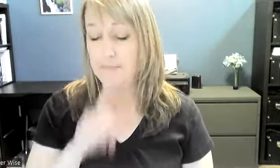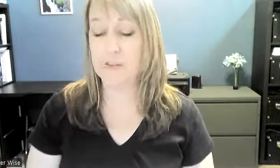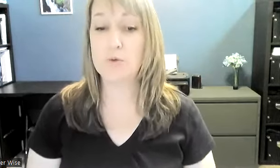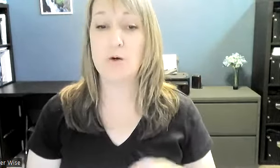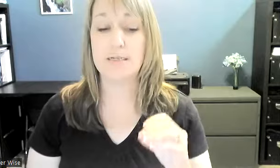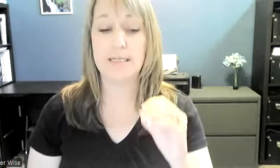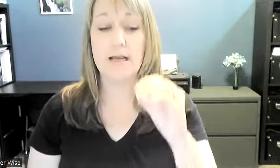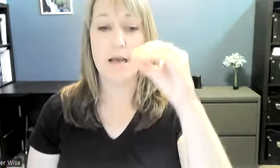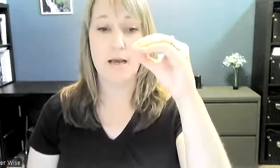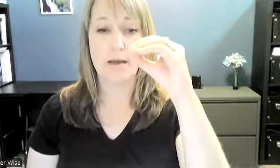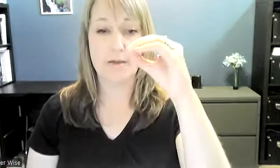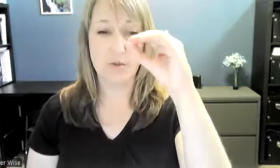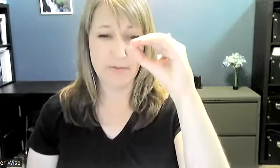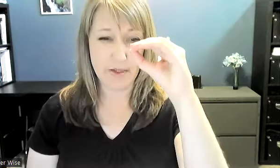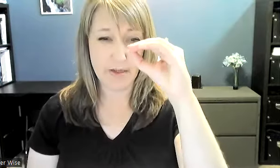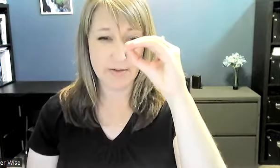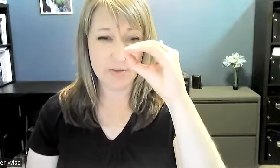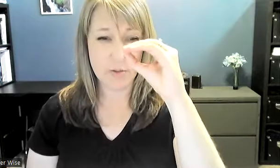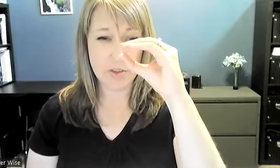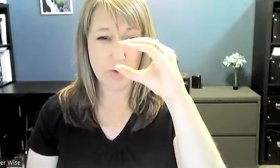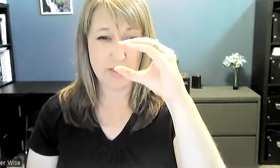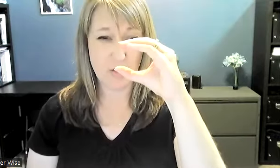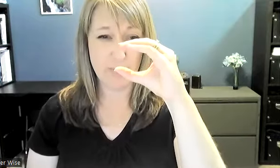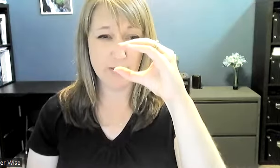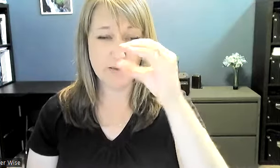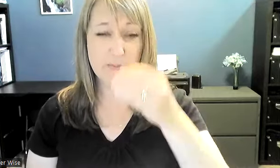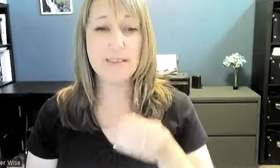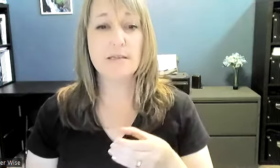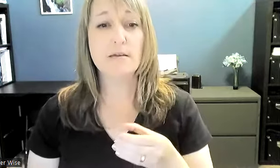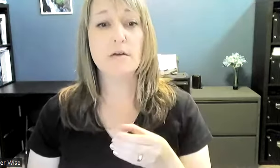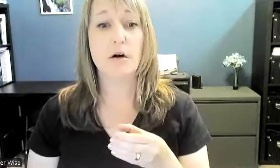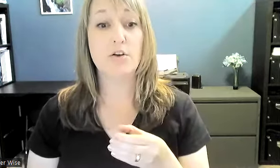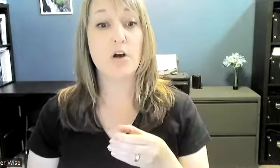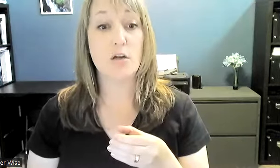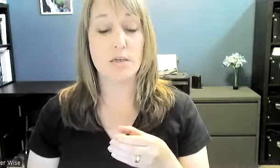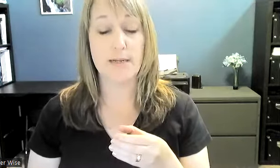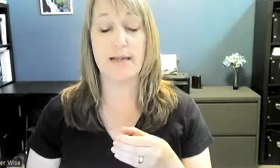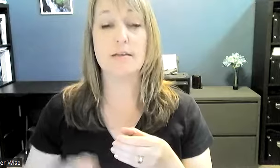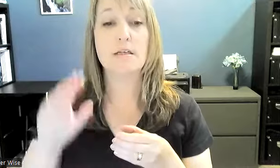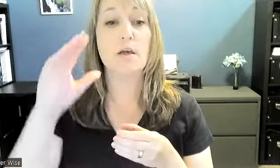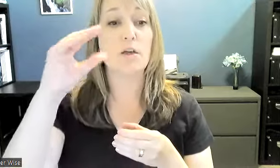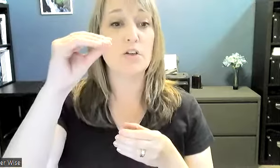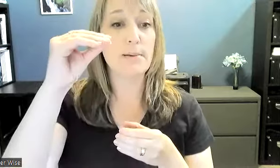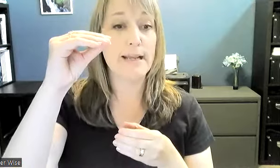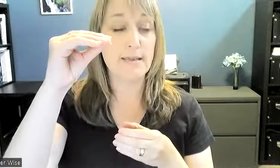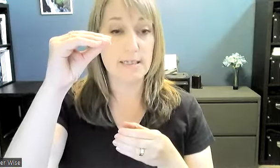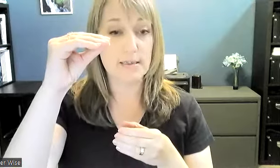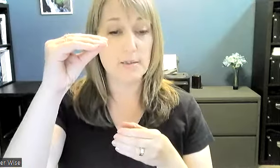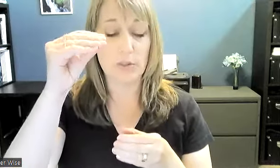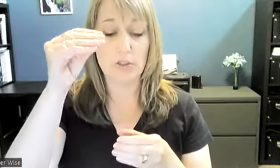you want sort of a squished O that's open a little bit on your non-dominant hand. Your dominant hand is a squished